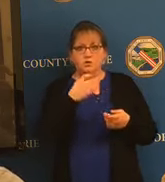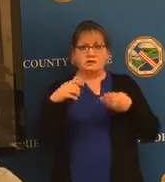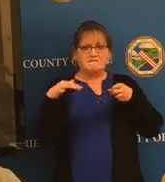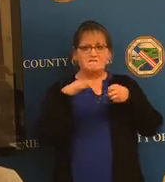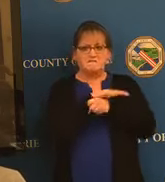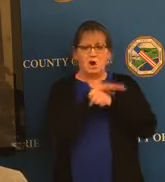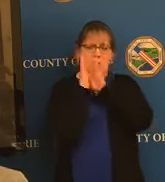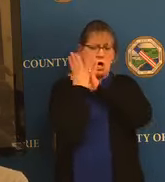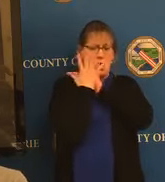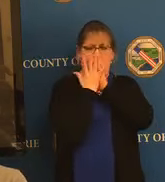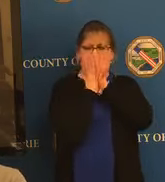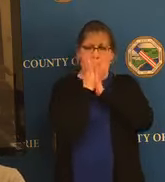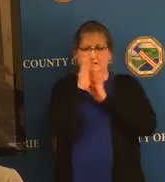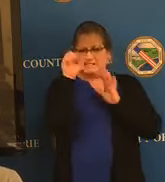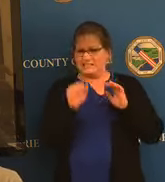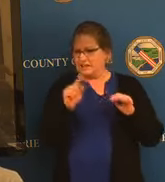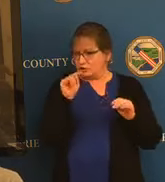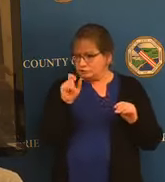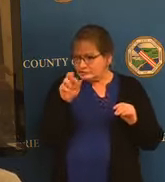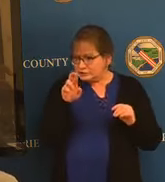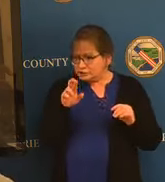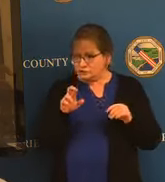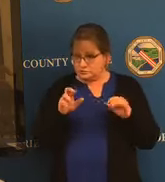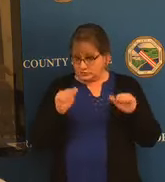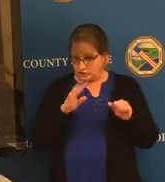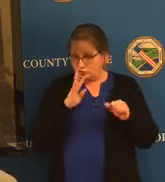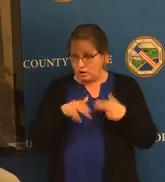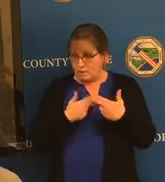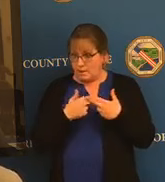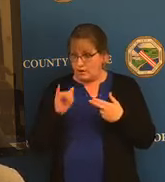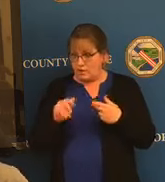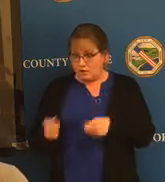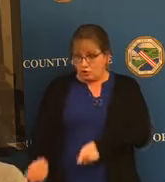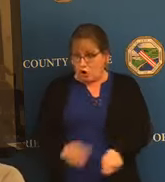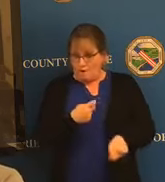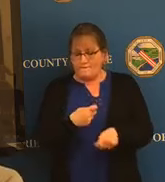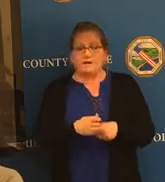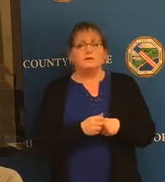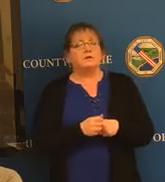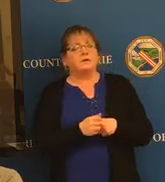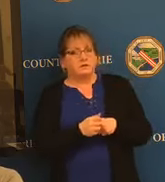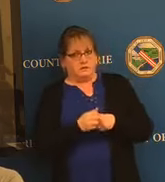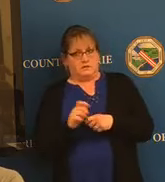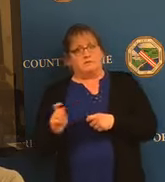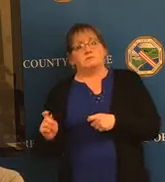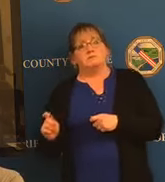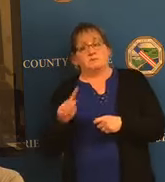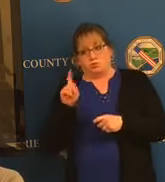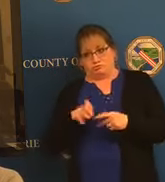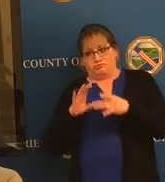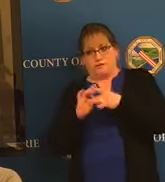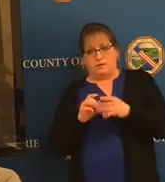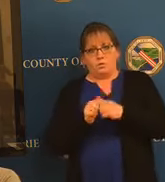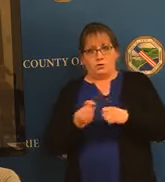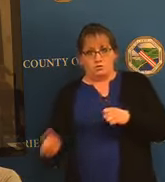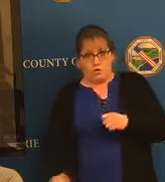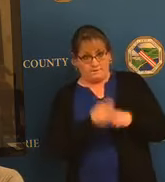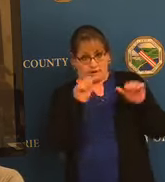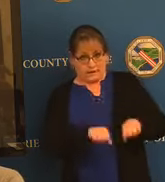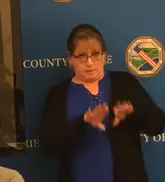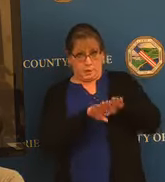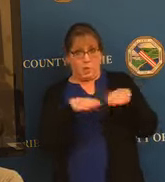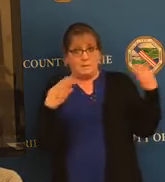in the southern tier. Can you talk about Erie County golf courses and golf this time? The question is regarding golf courses. Can they be